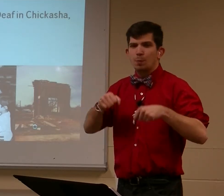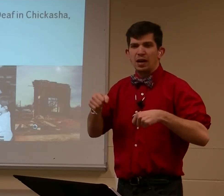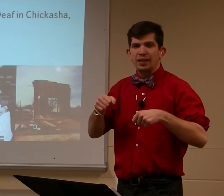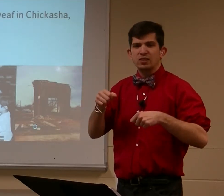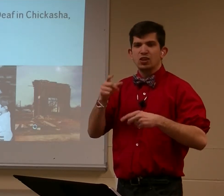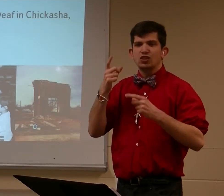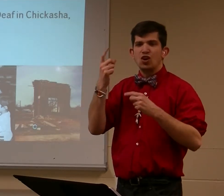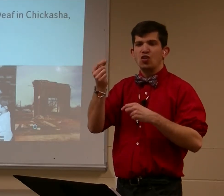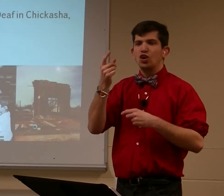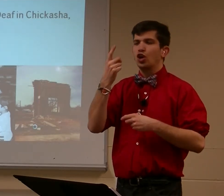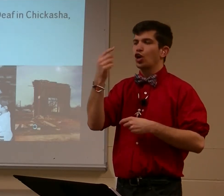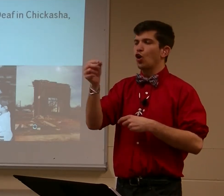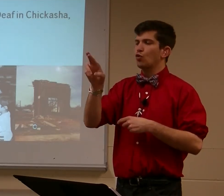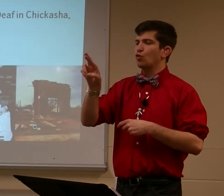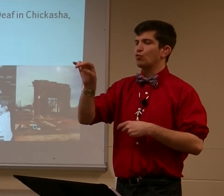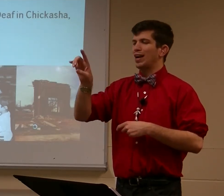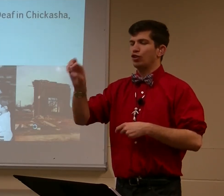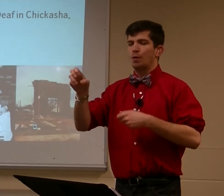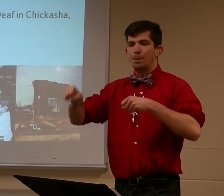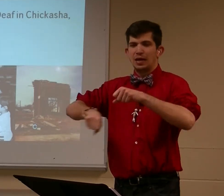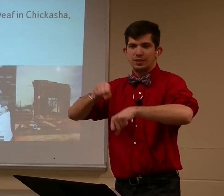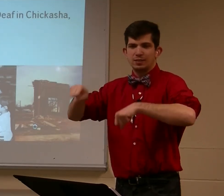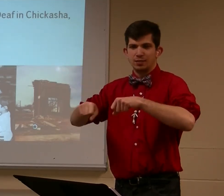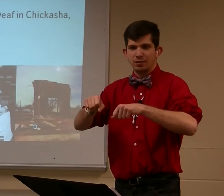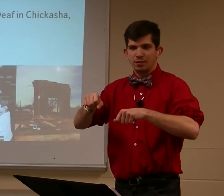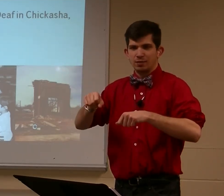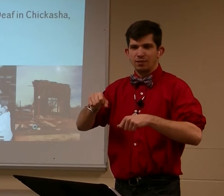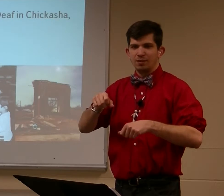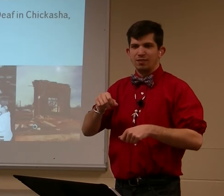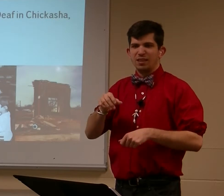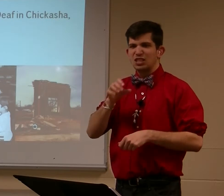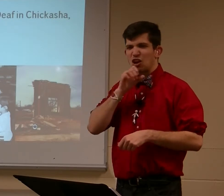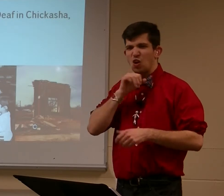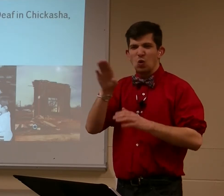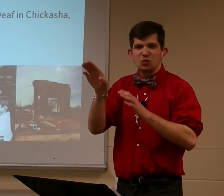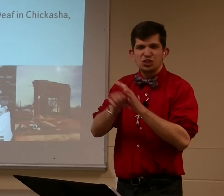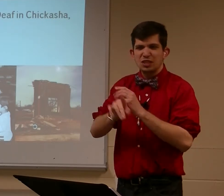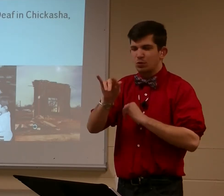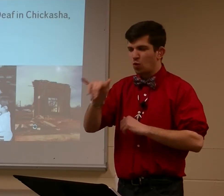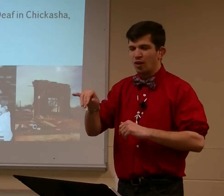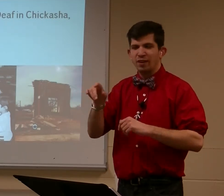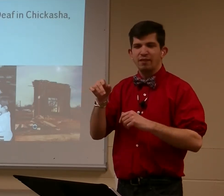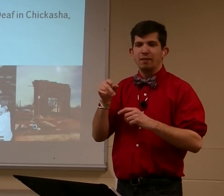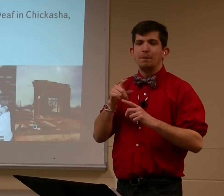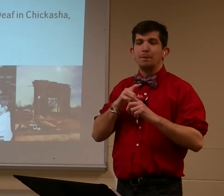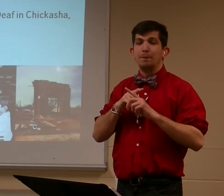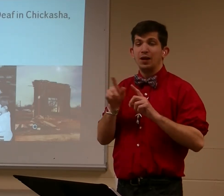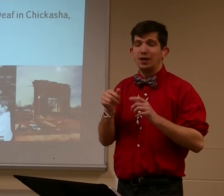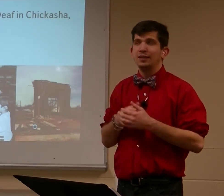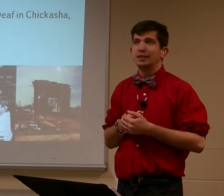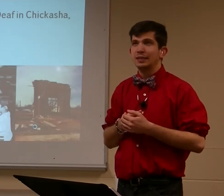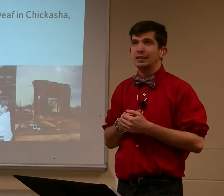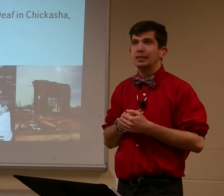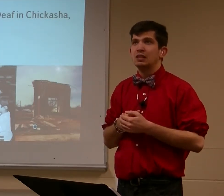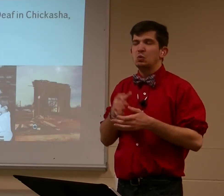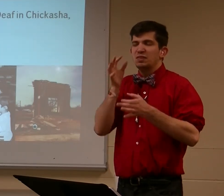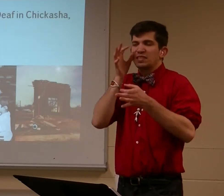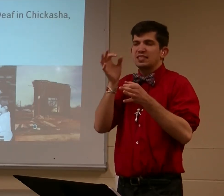bikes, called the Go Rider bikes. It's an old, cheap toy, but we decided